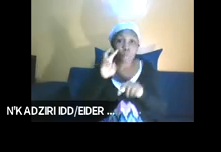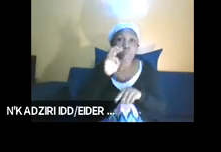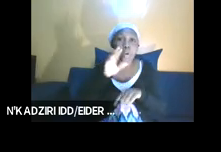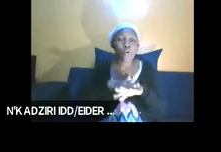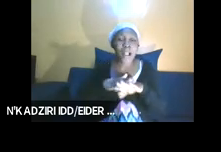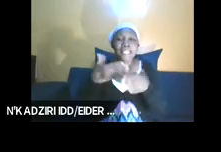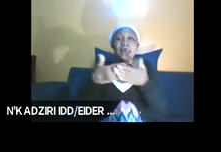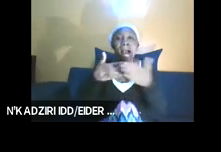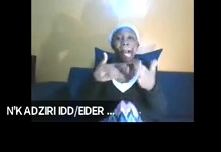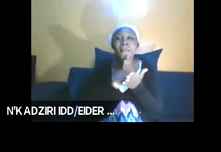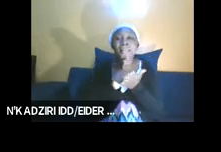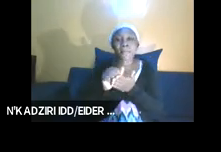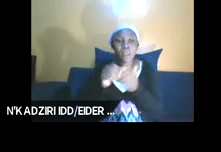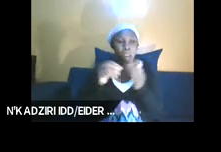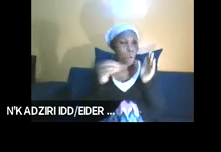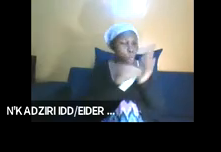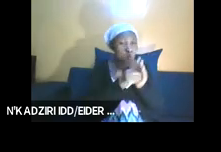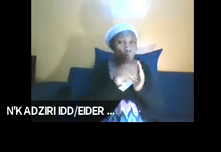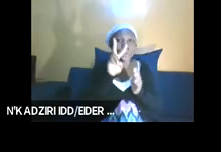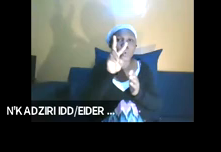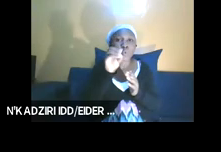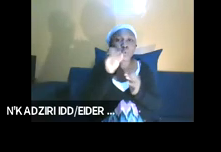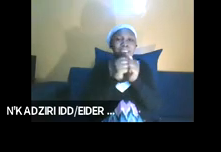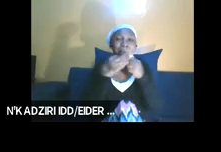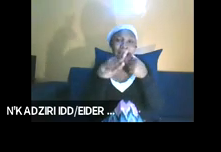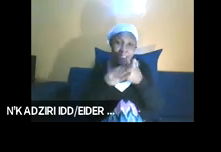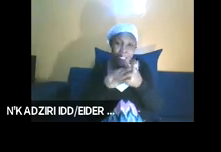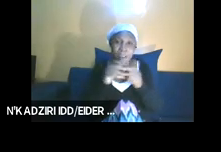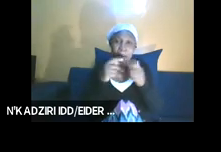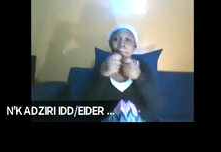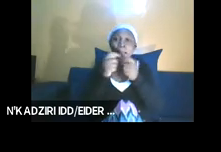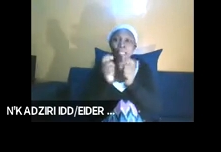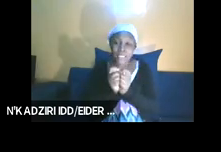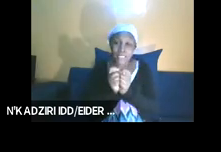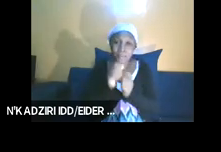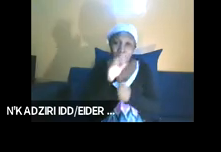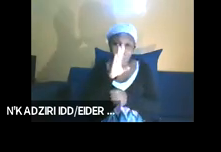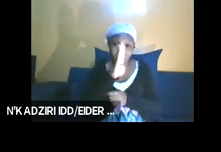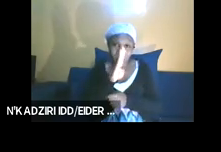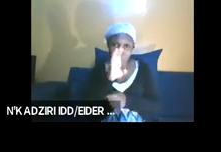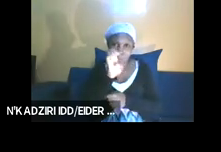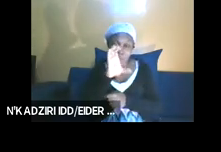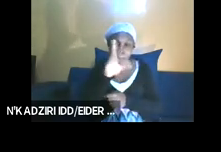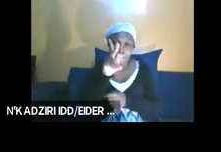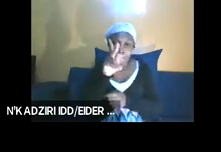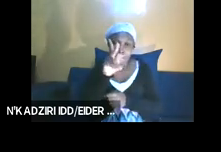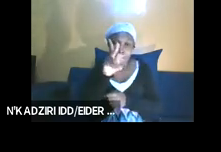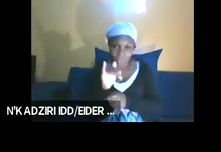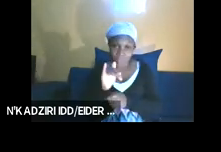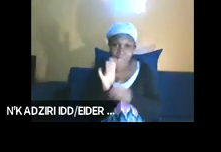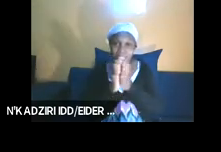in 2018 by the team, and thanks again, Becky, for being here and allowing